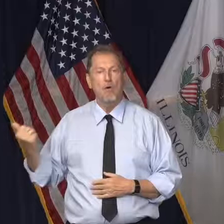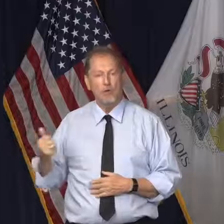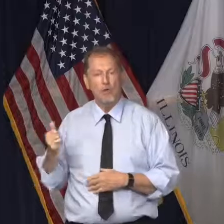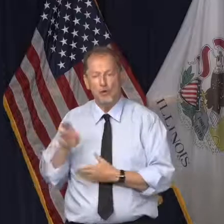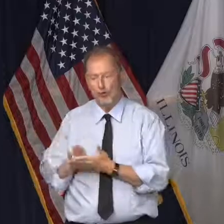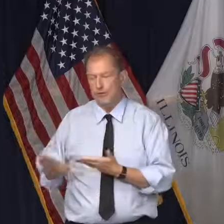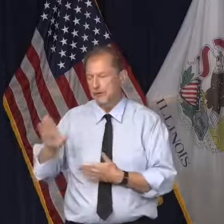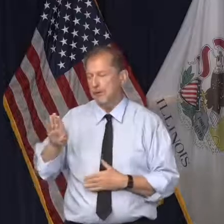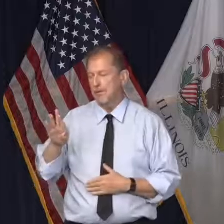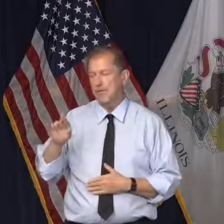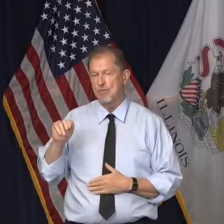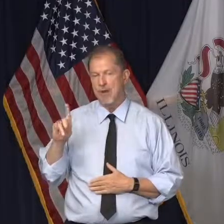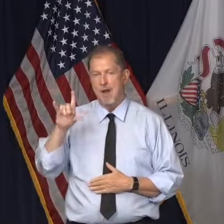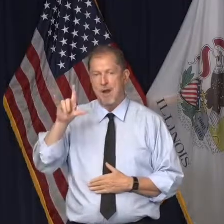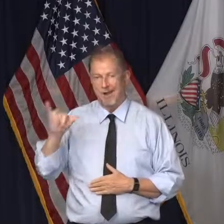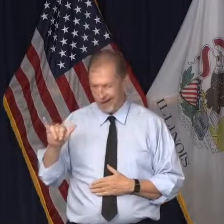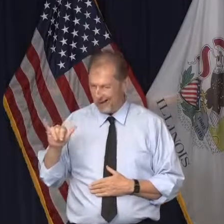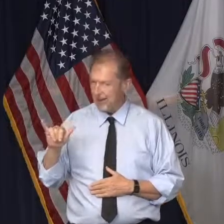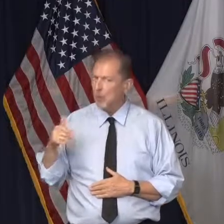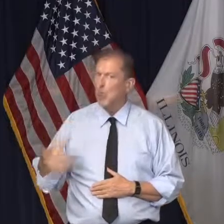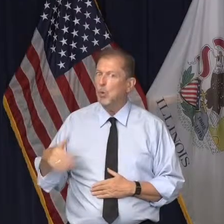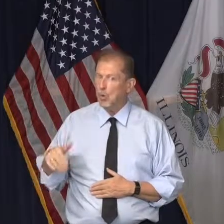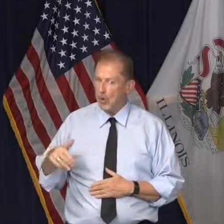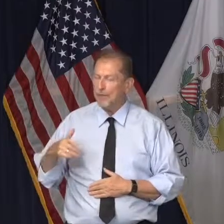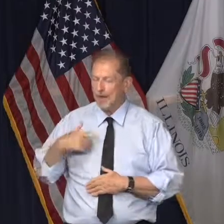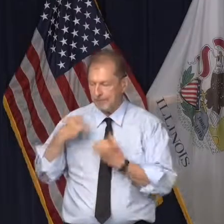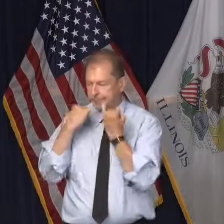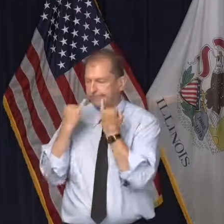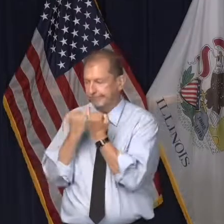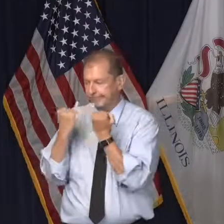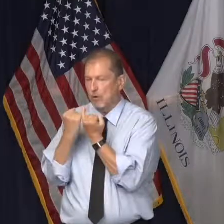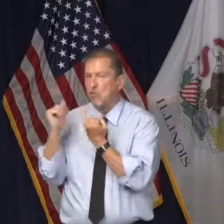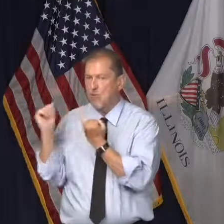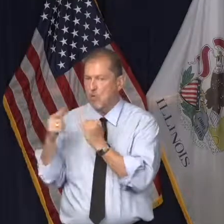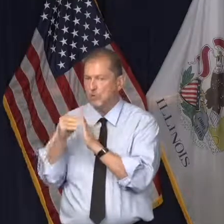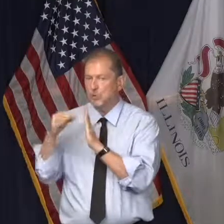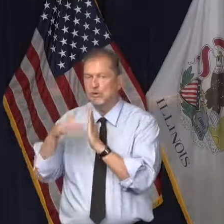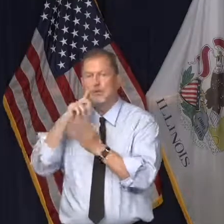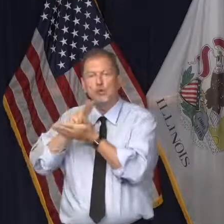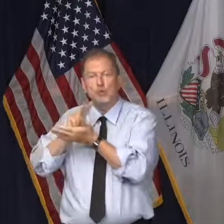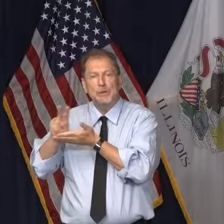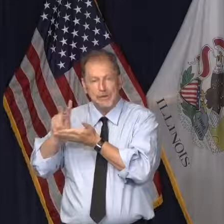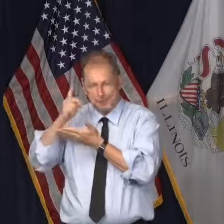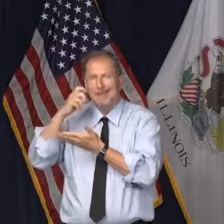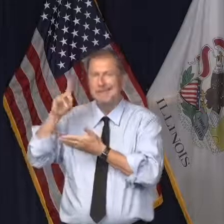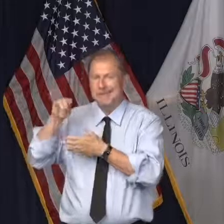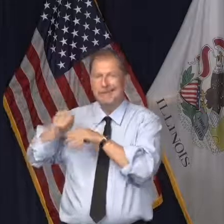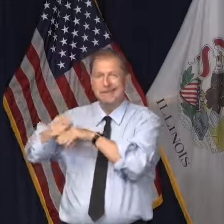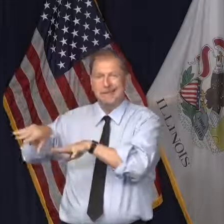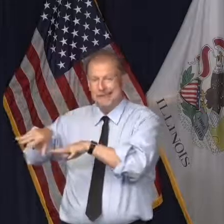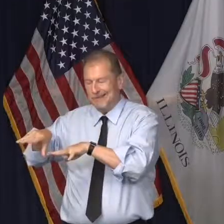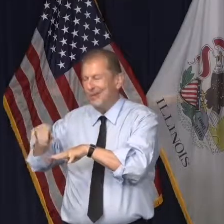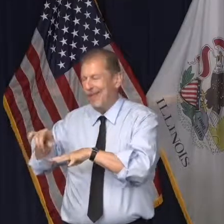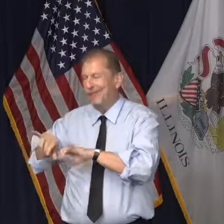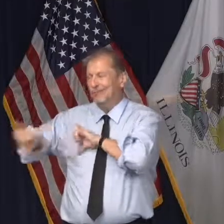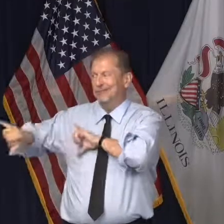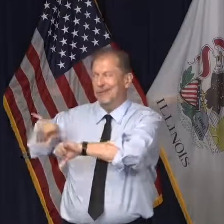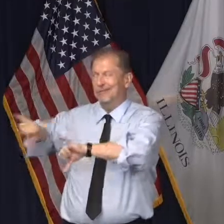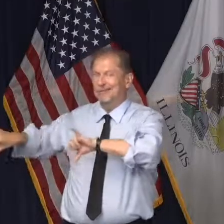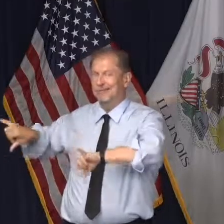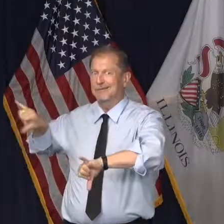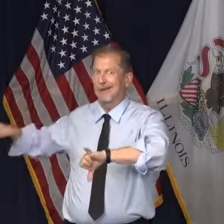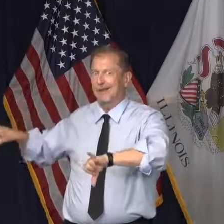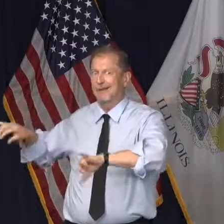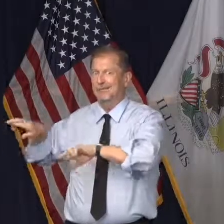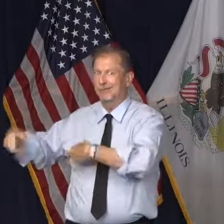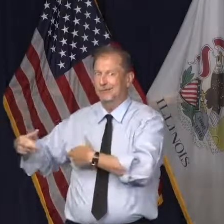on for all of their students for 2 weeks. So what's required here is testing, contact tracing. It's